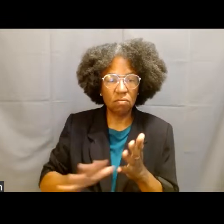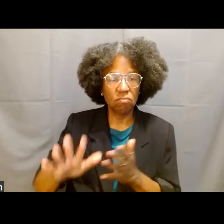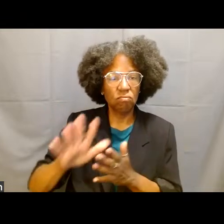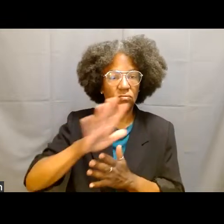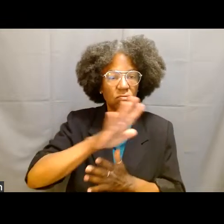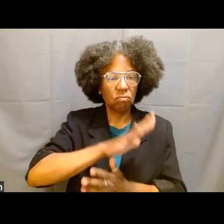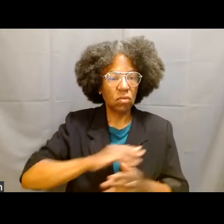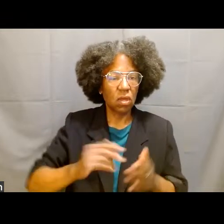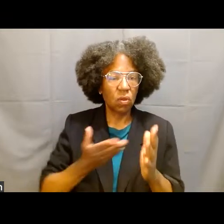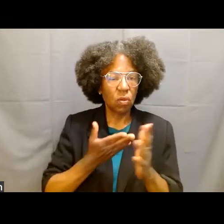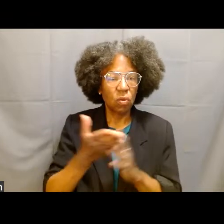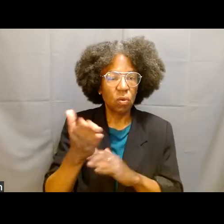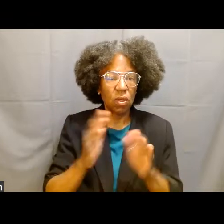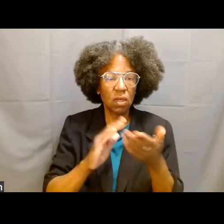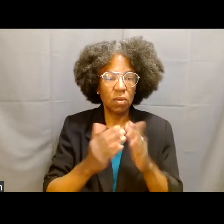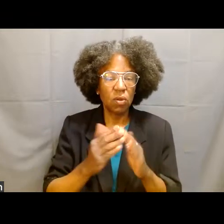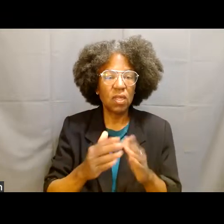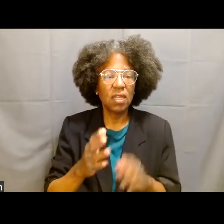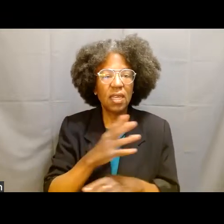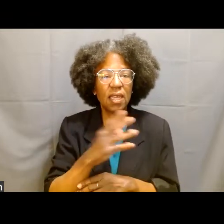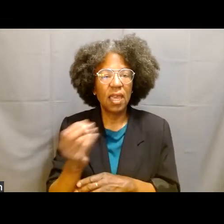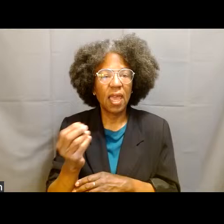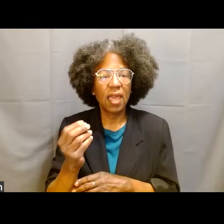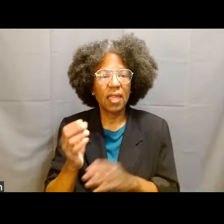how important and